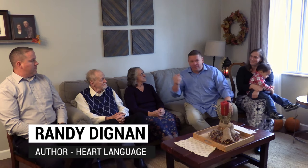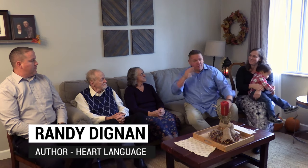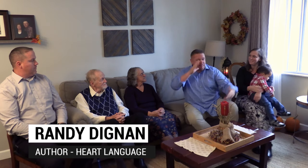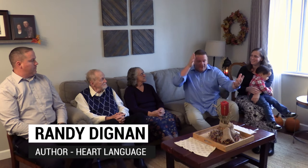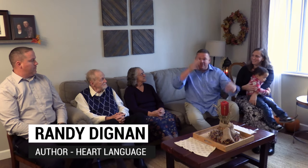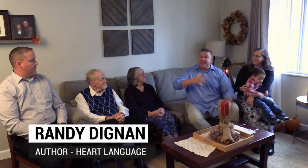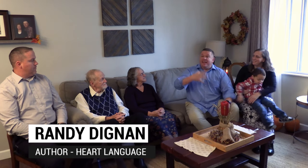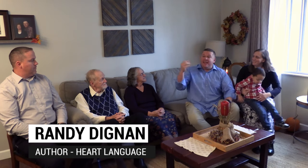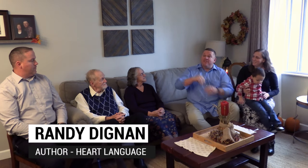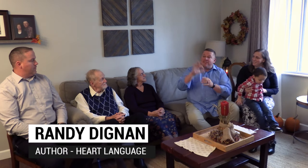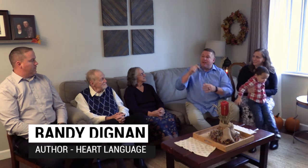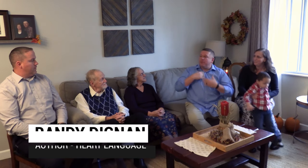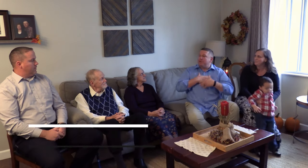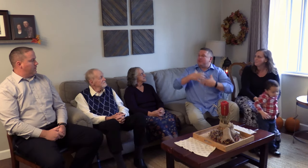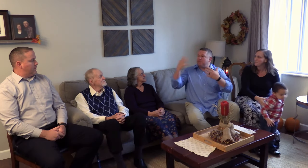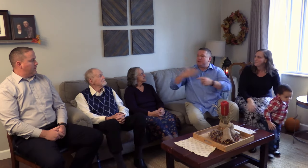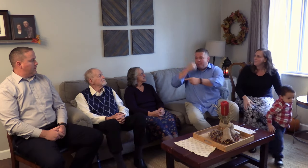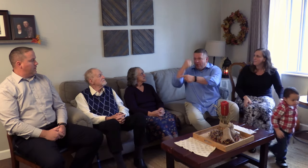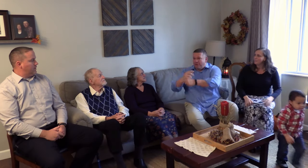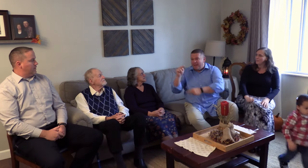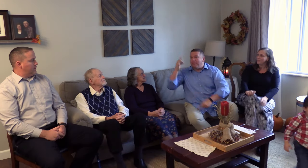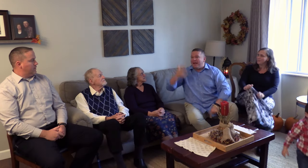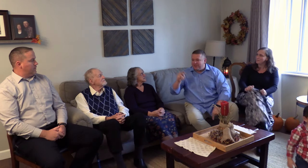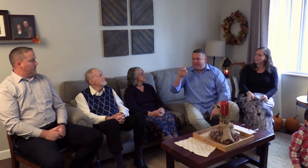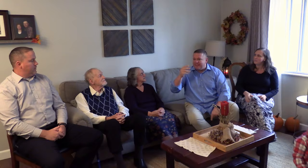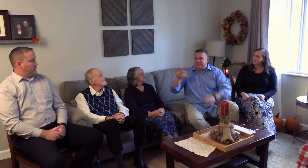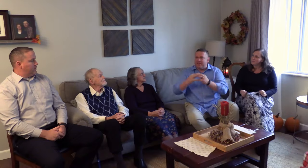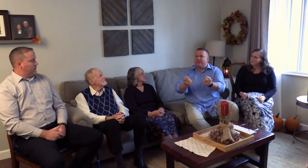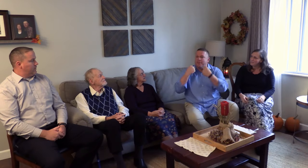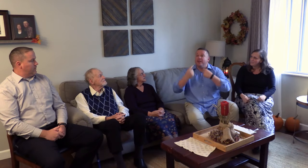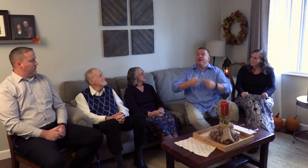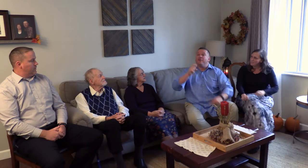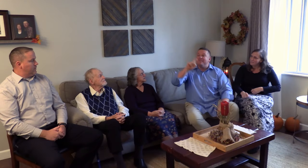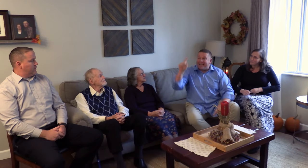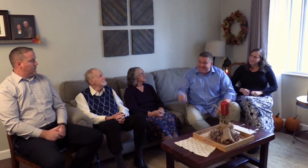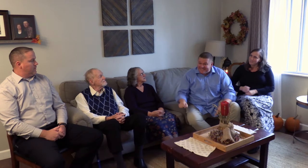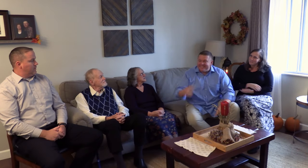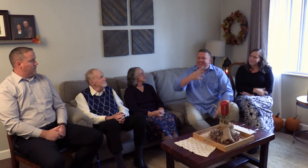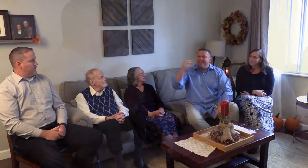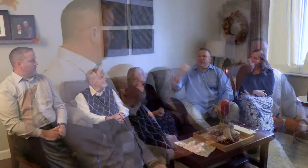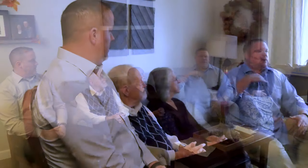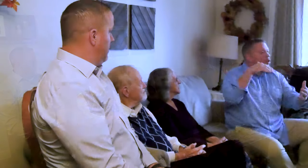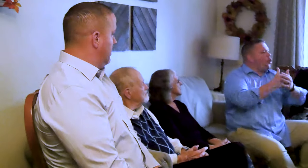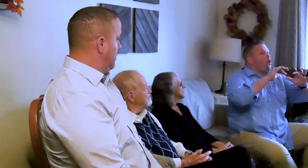and grandparents and in fact we appreciate so much my brother Nick pastor Nick Diggins coming from Texas and we have the whole